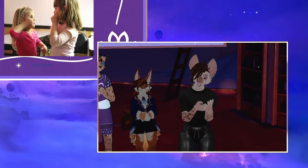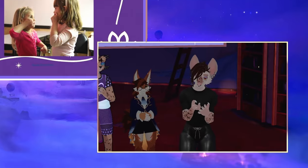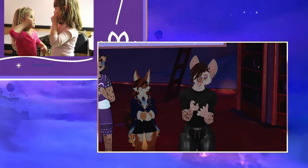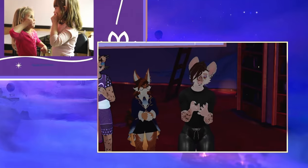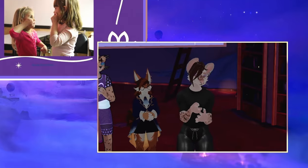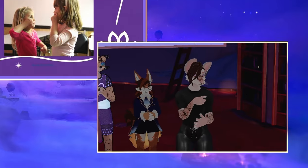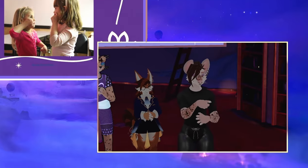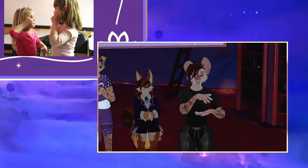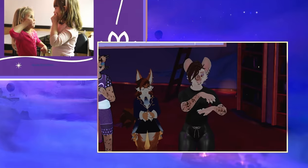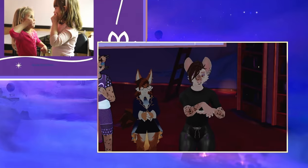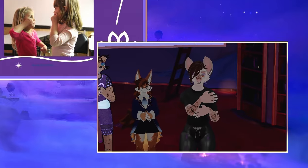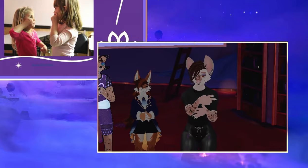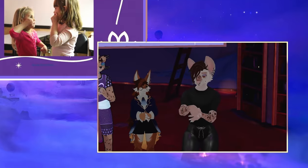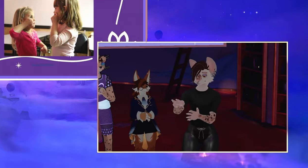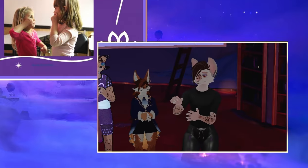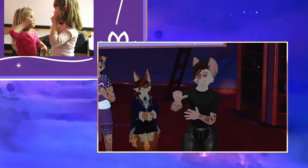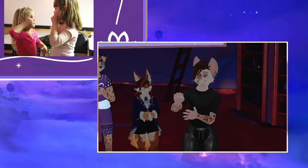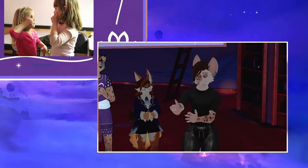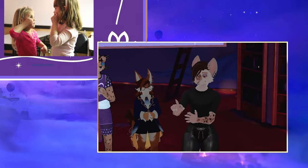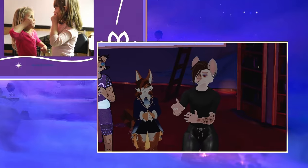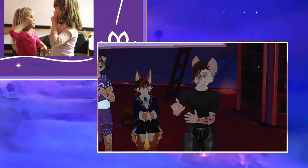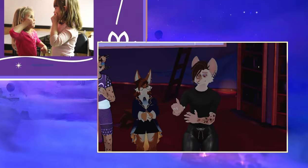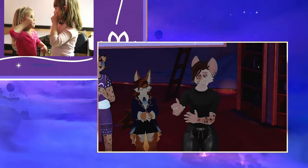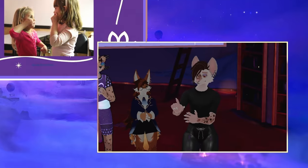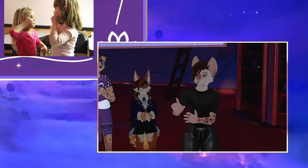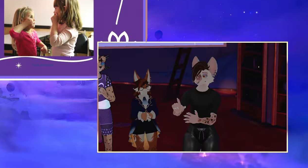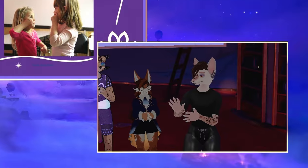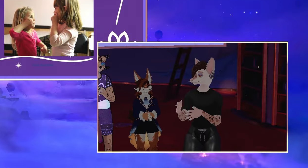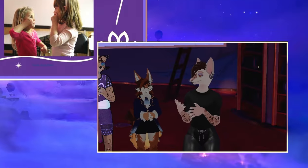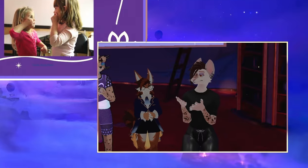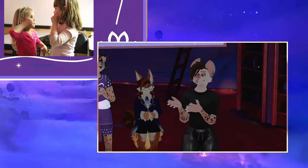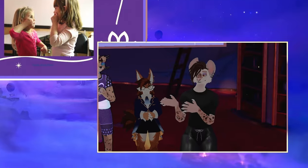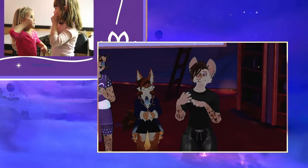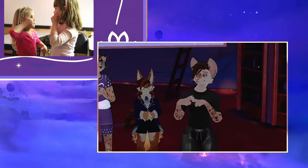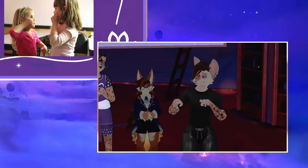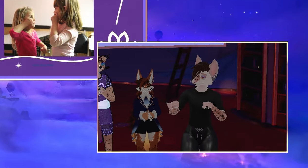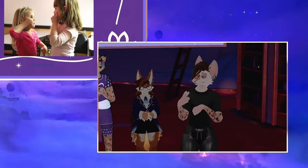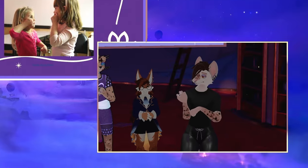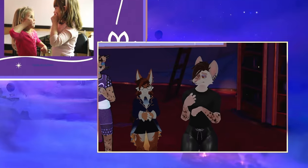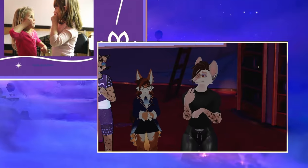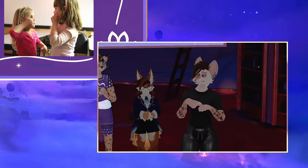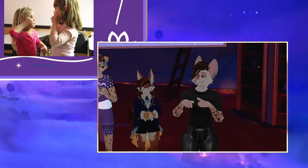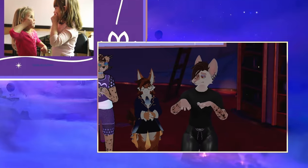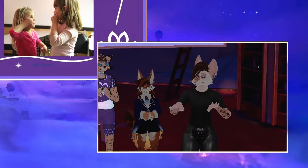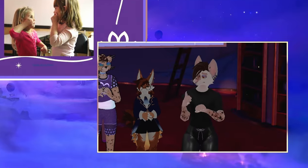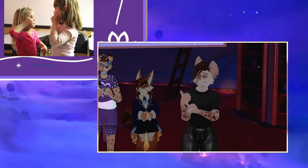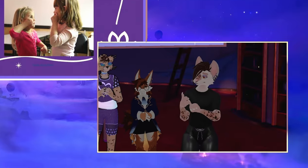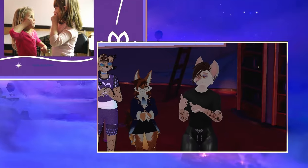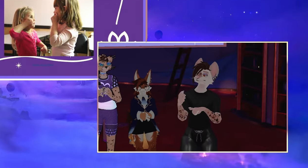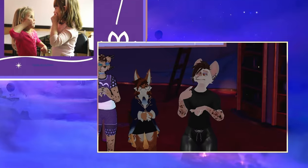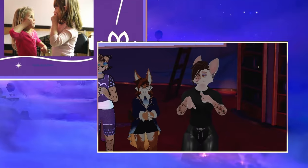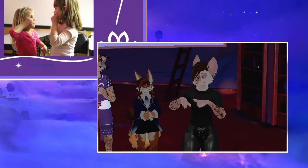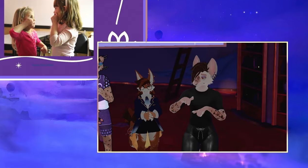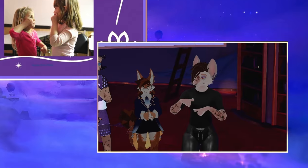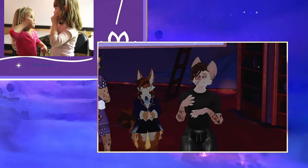Whenever our panelists who use sign language are signing, and where I earlier just did it myself, or later